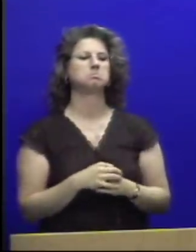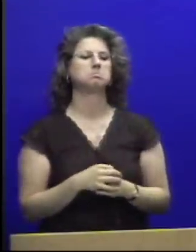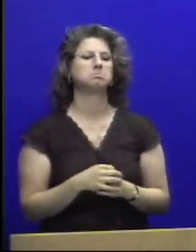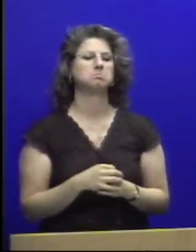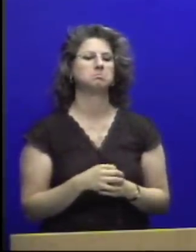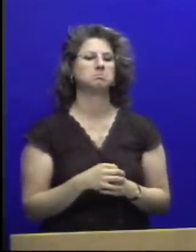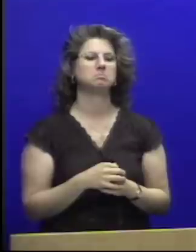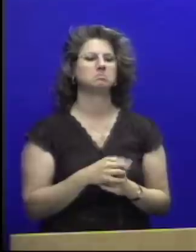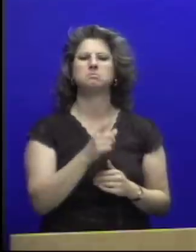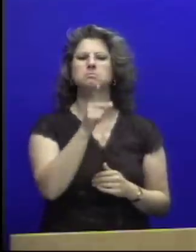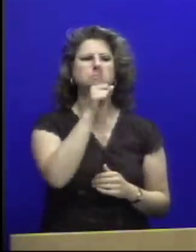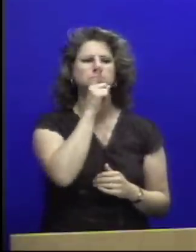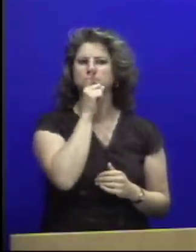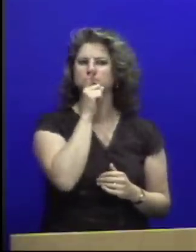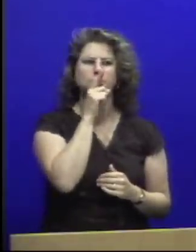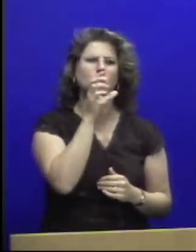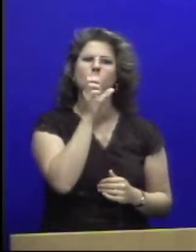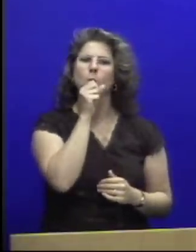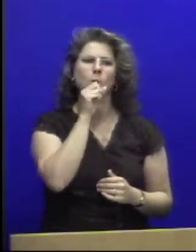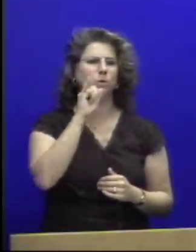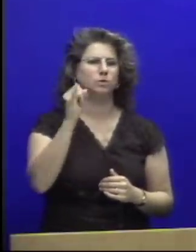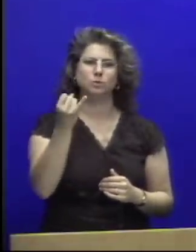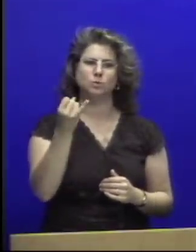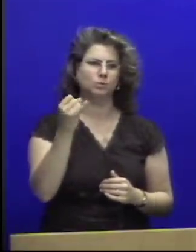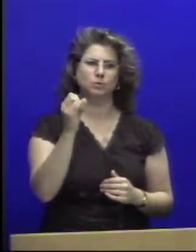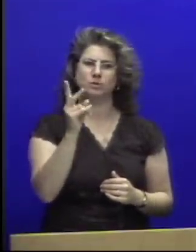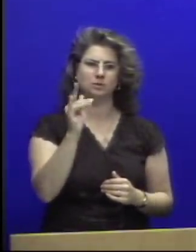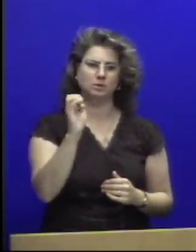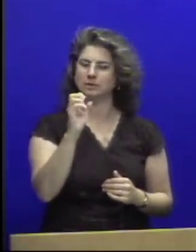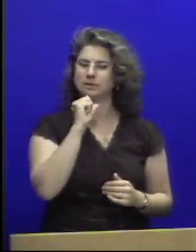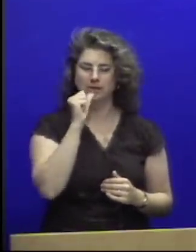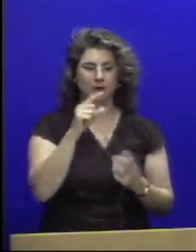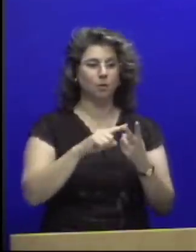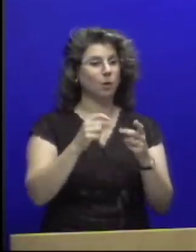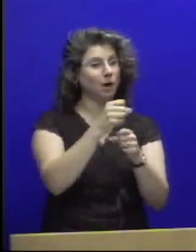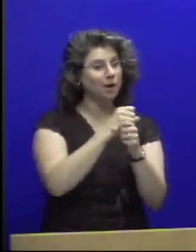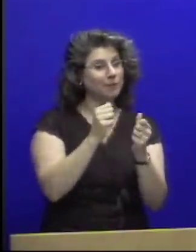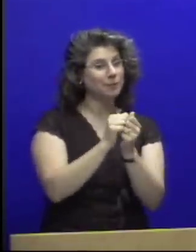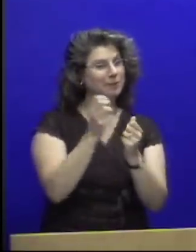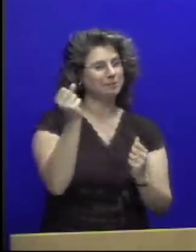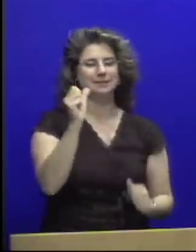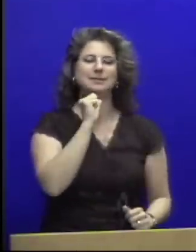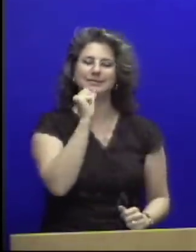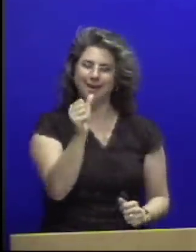It does not include orange juice or coffee with milk